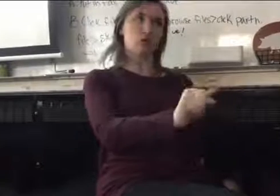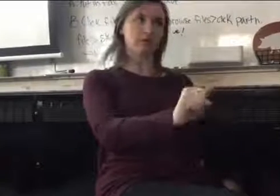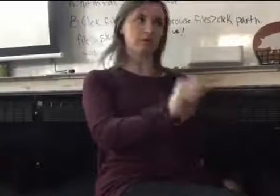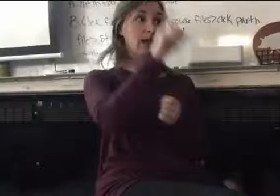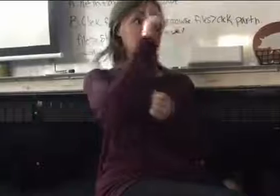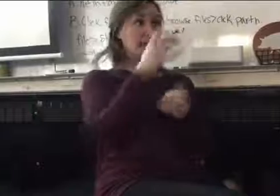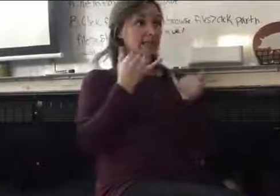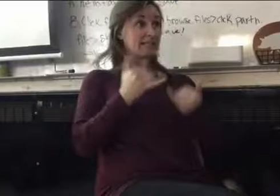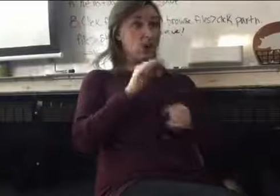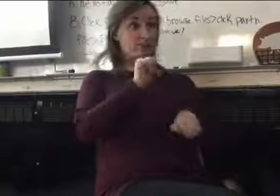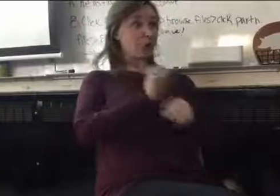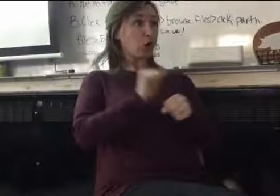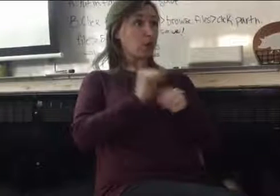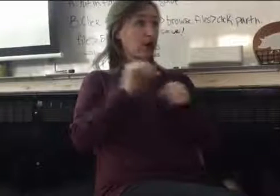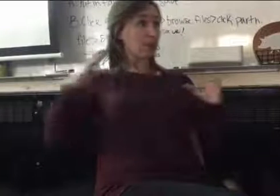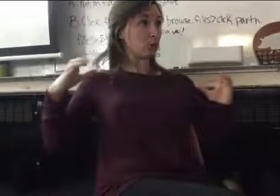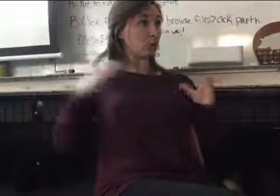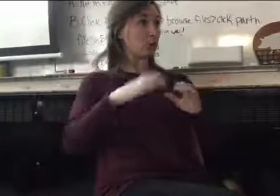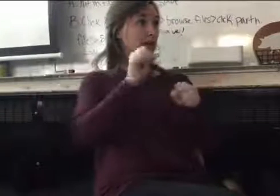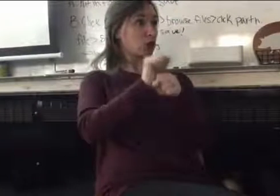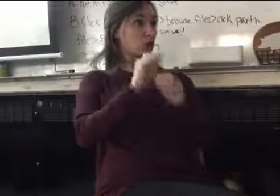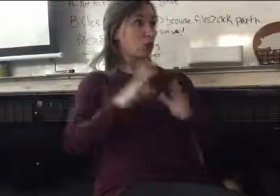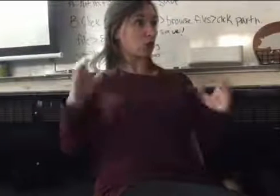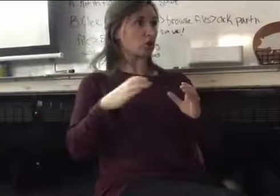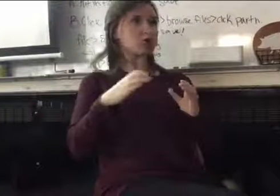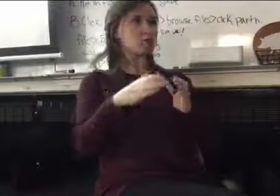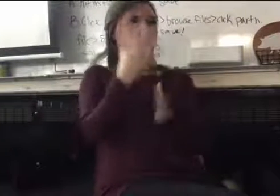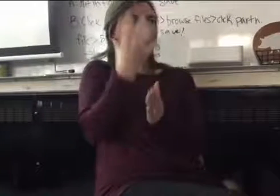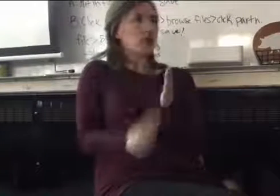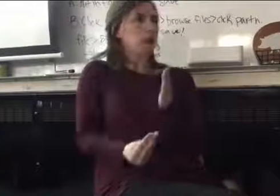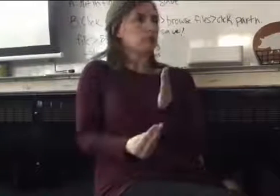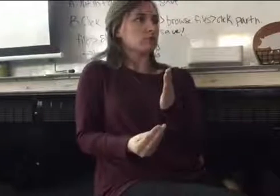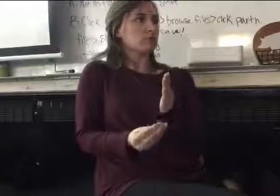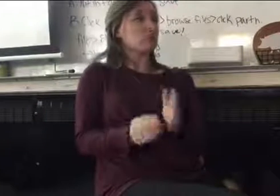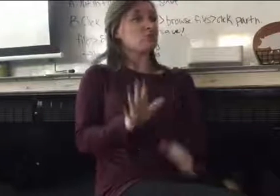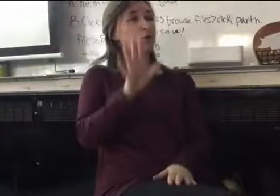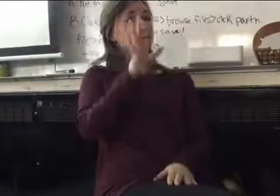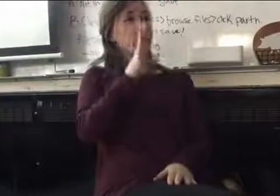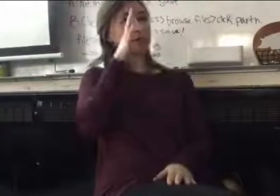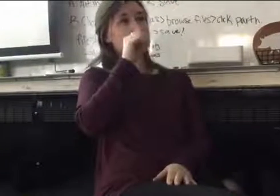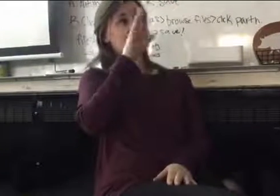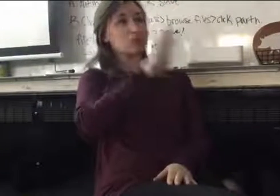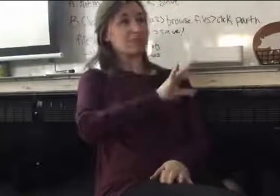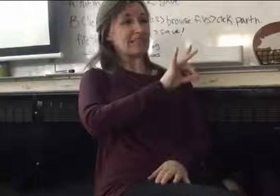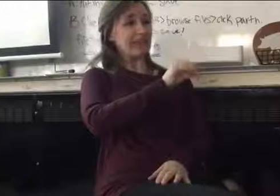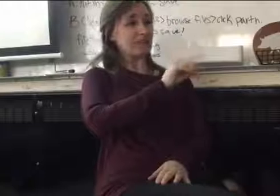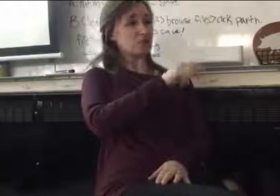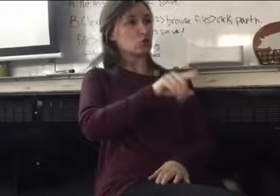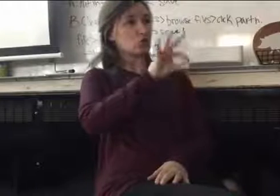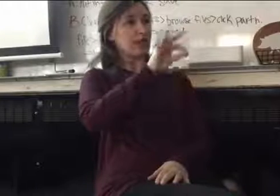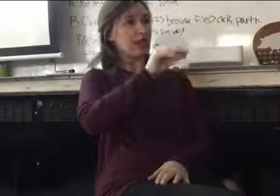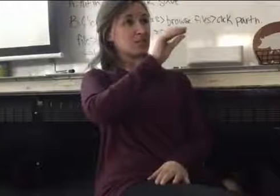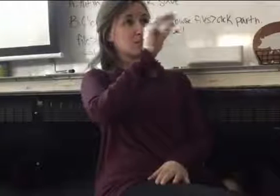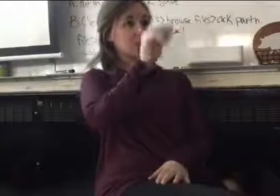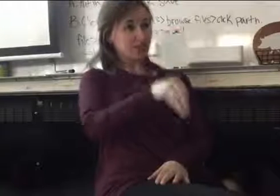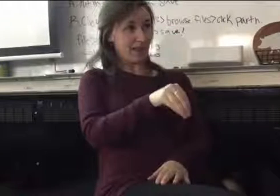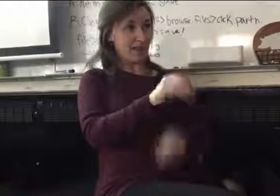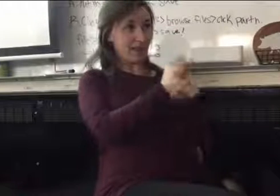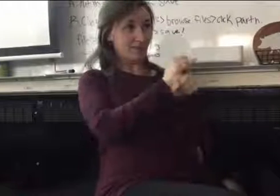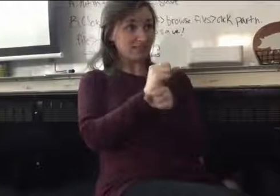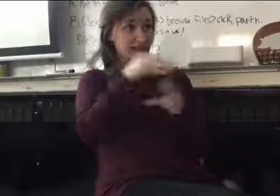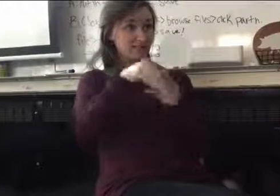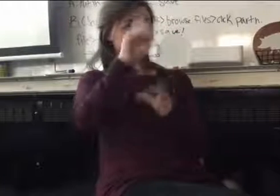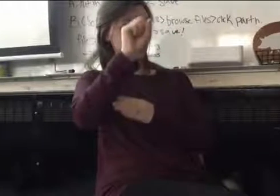Because now their labor force is gone. Estimates are around 80 to 90% of the slaves in the South attempt to or